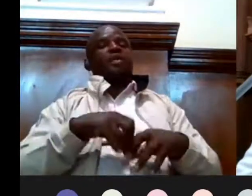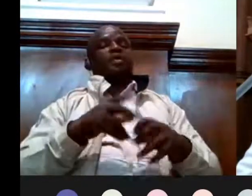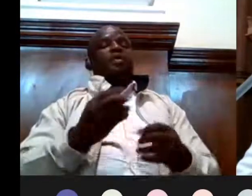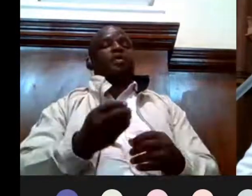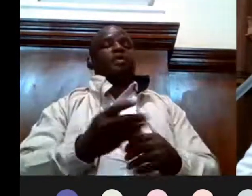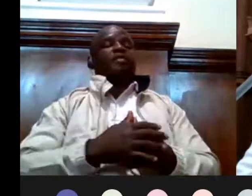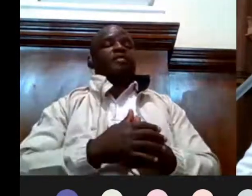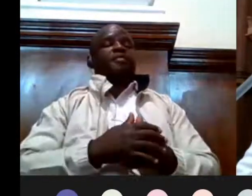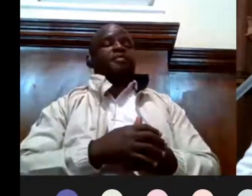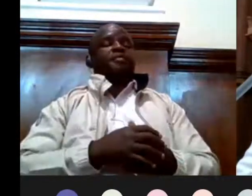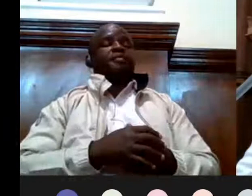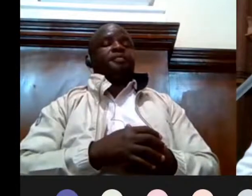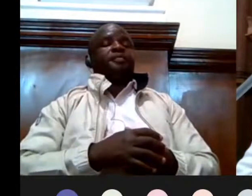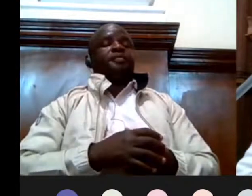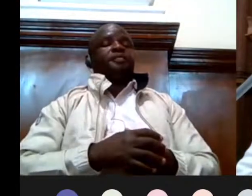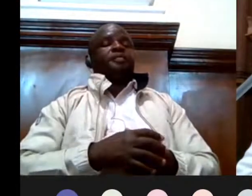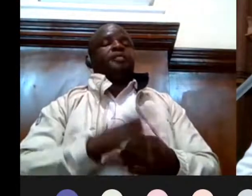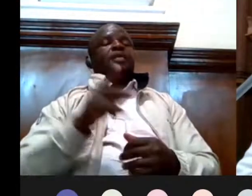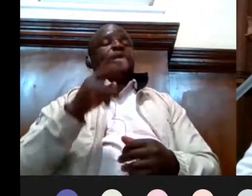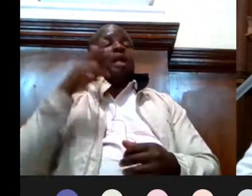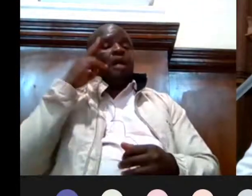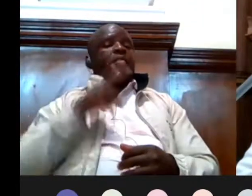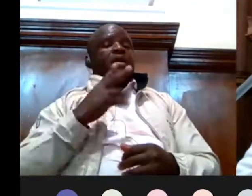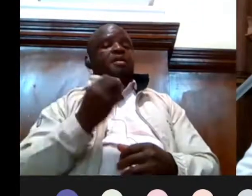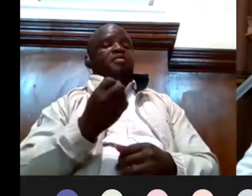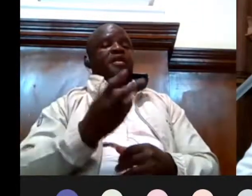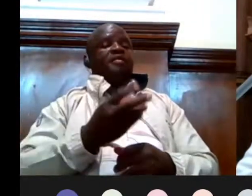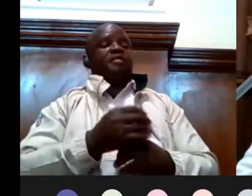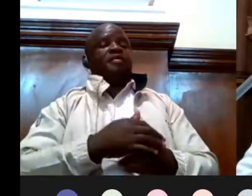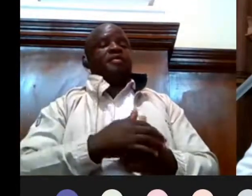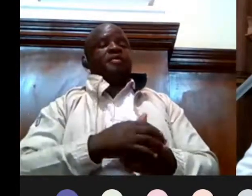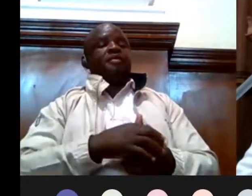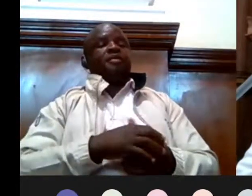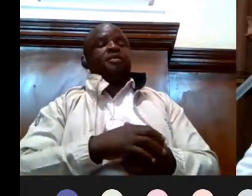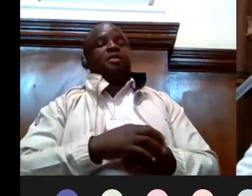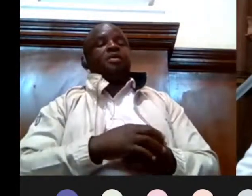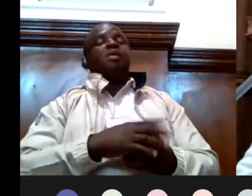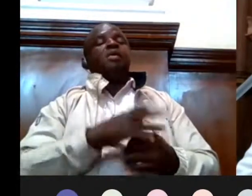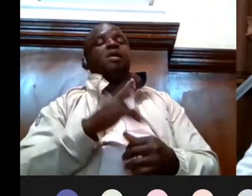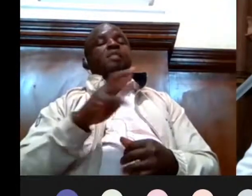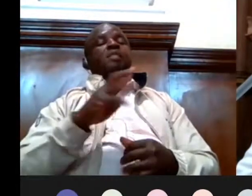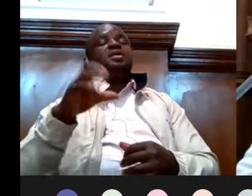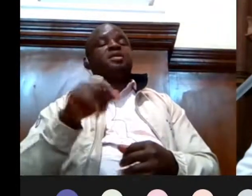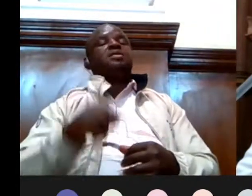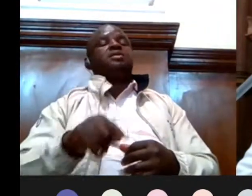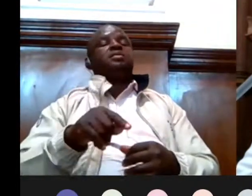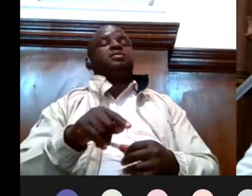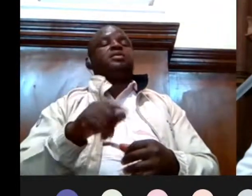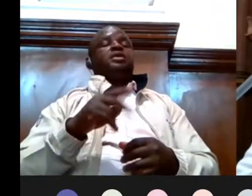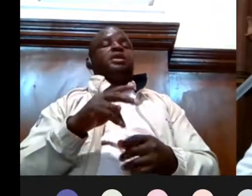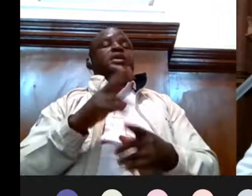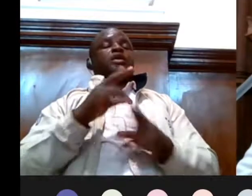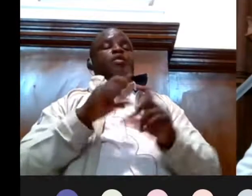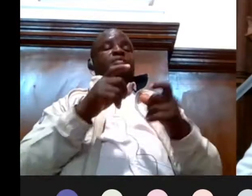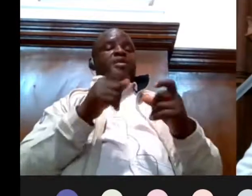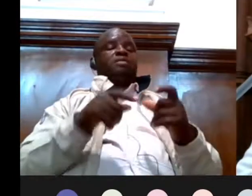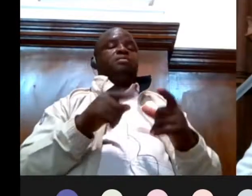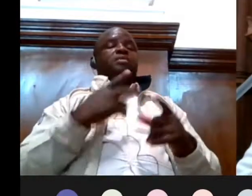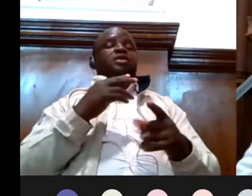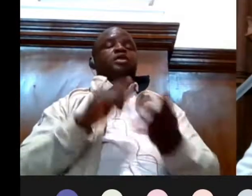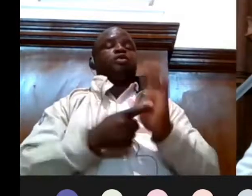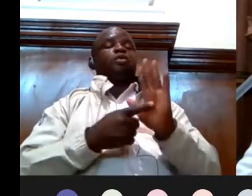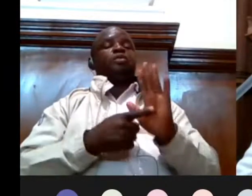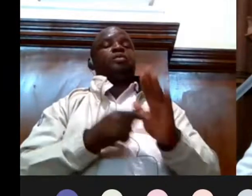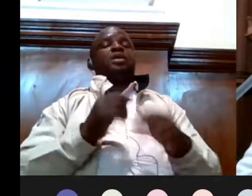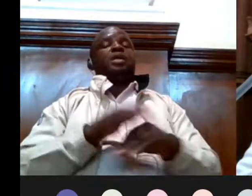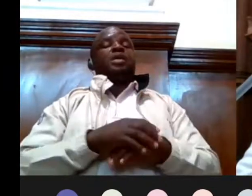flawed. What an embarrassment. This rebuke of the MEC by the NCOP committee